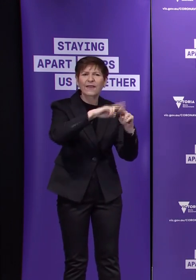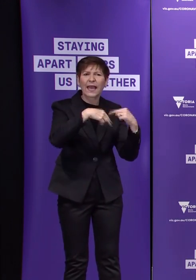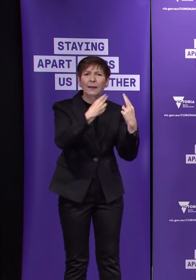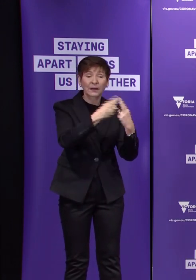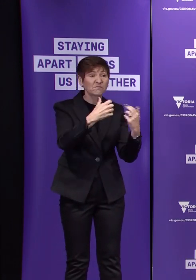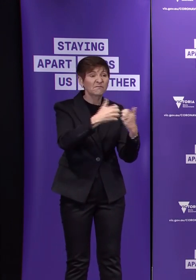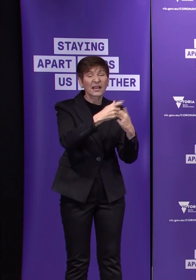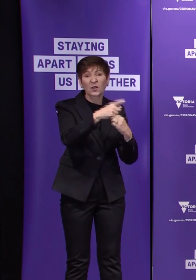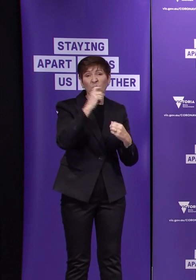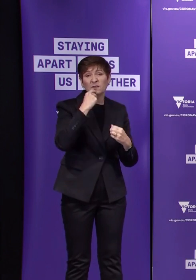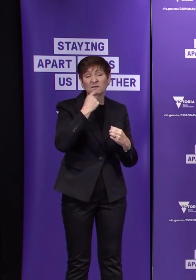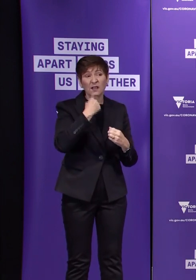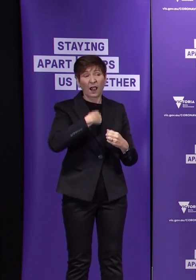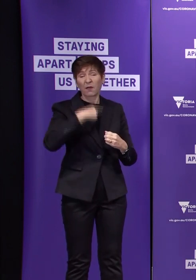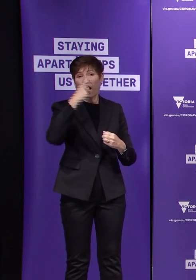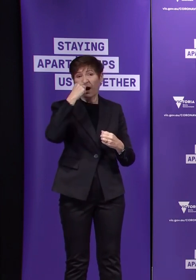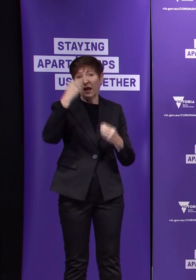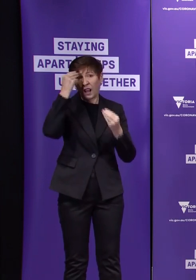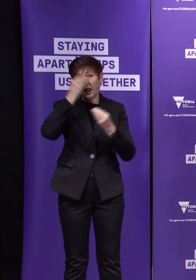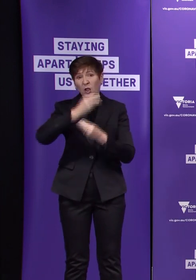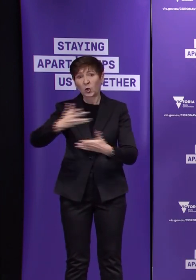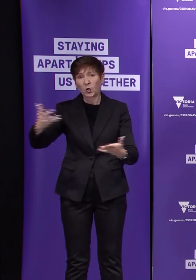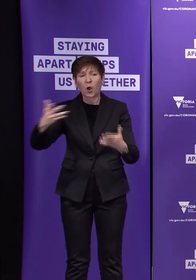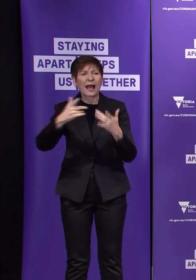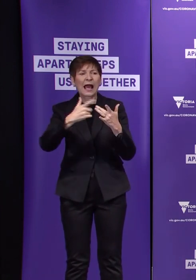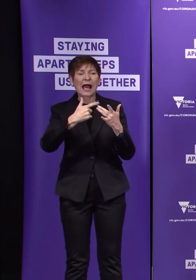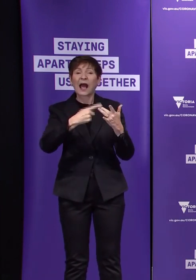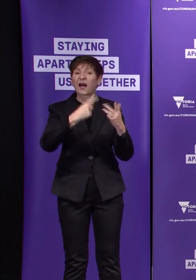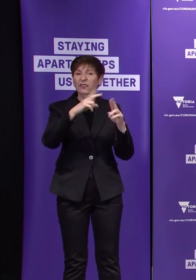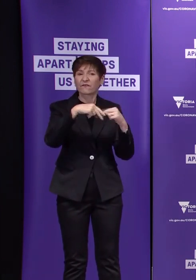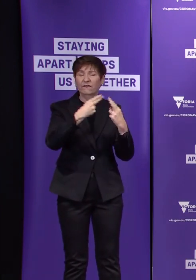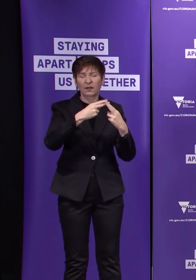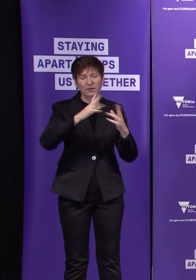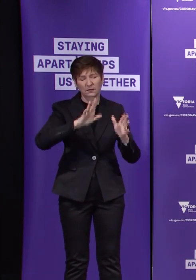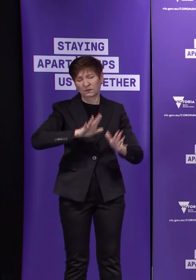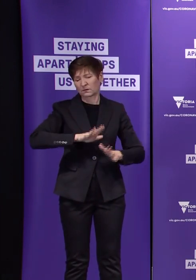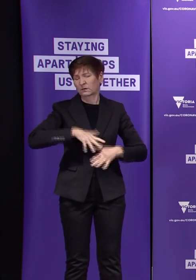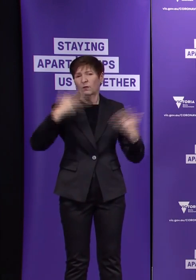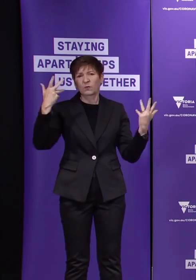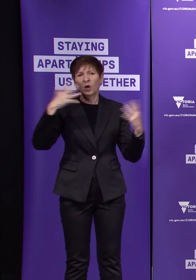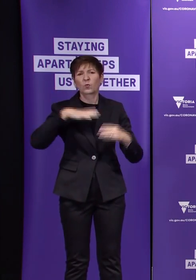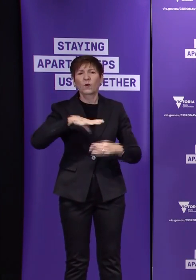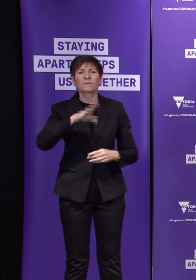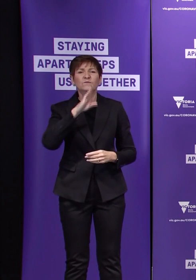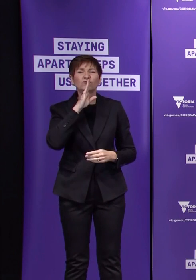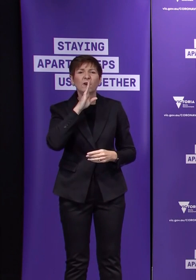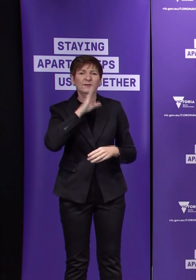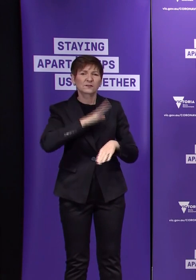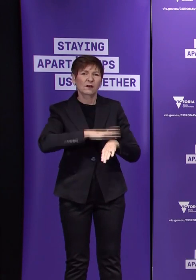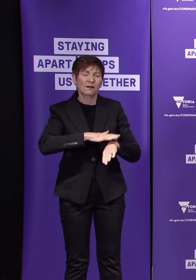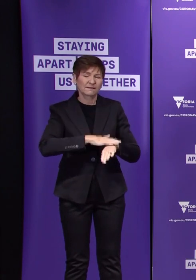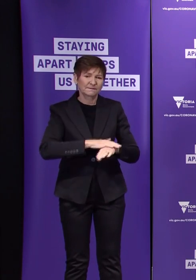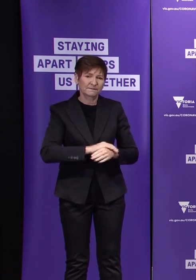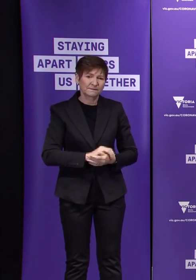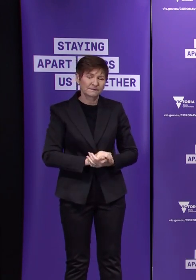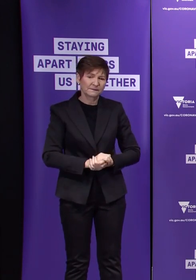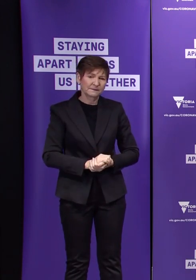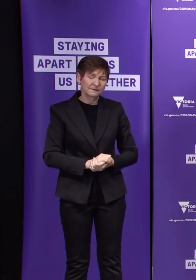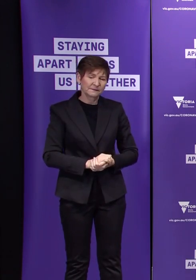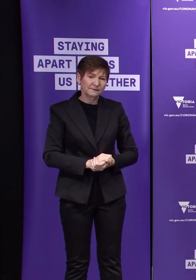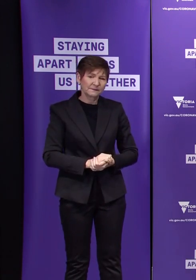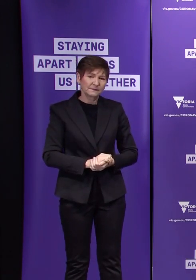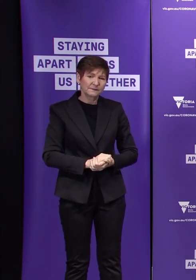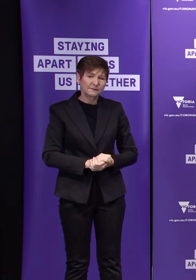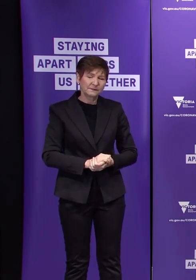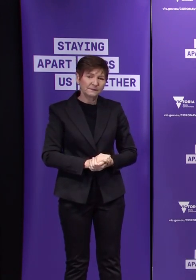than happy to follow that up. Premier, on the disability sector, have you made any progress with the Commonwealth and the Prime Minister in trying